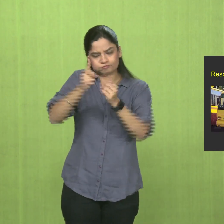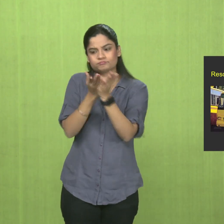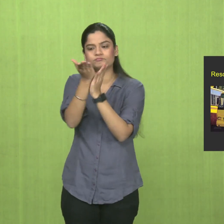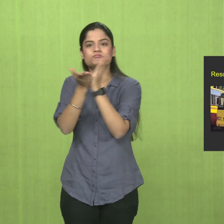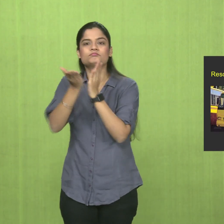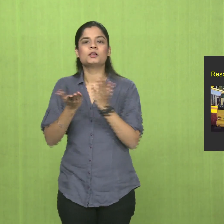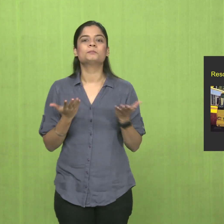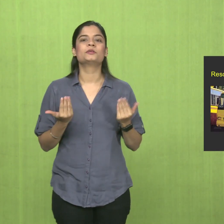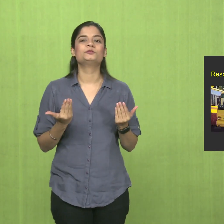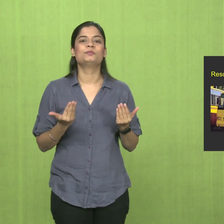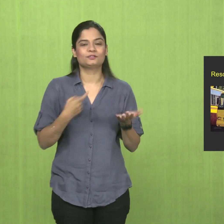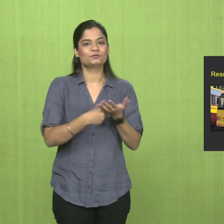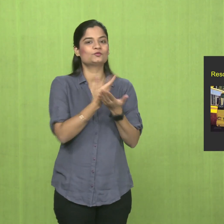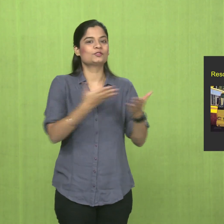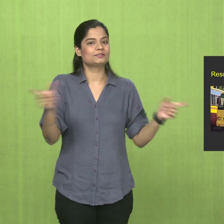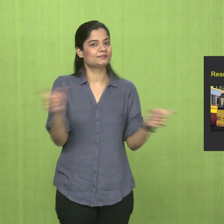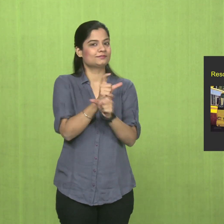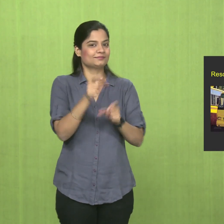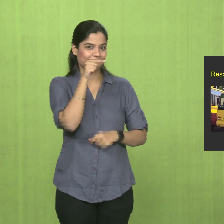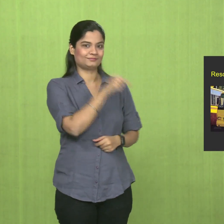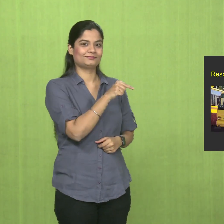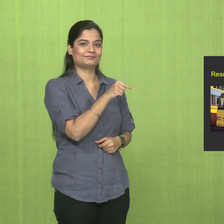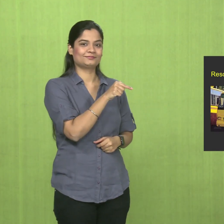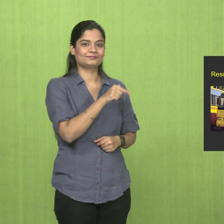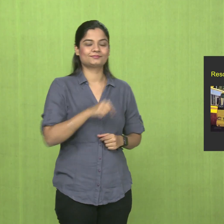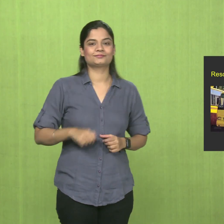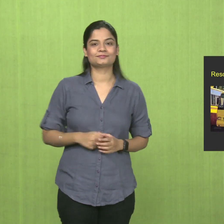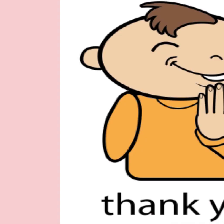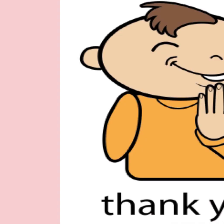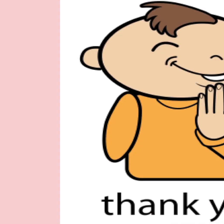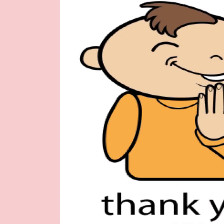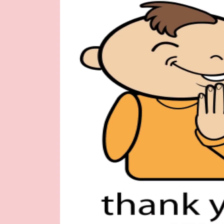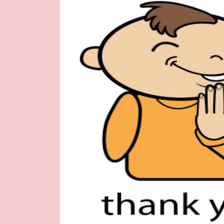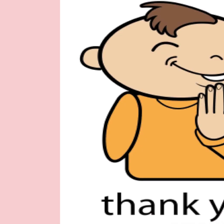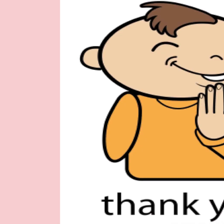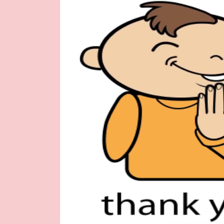substituted by different means. Thank you.